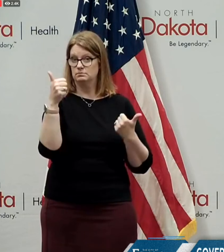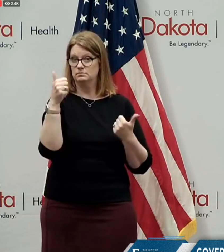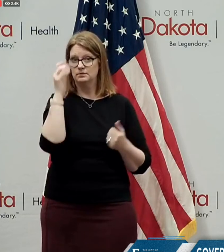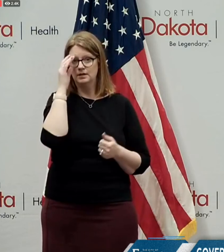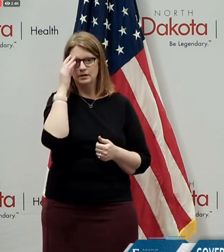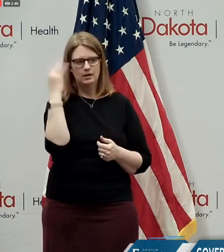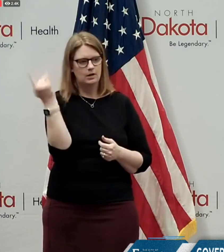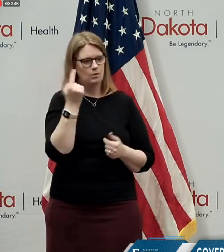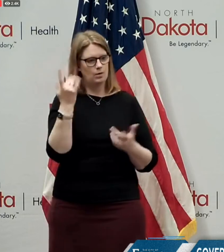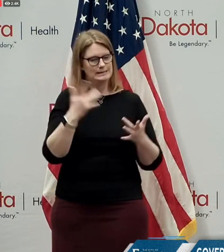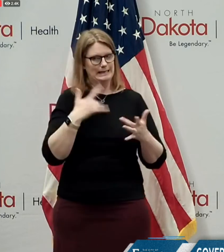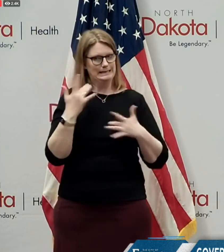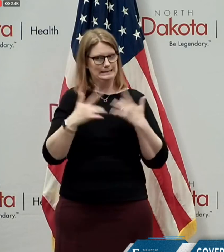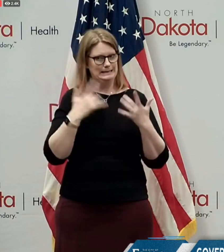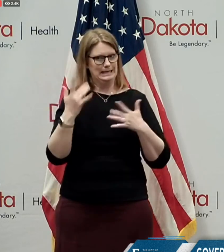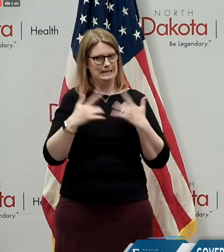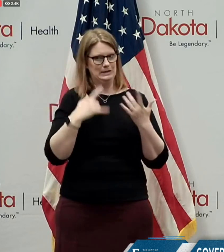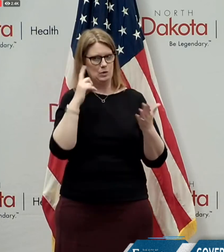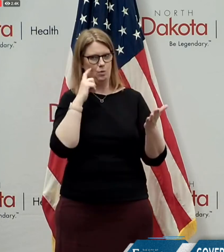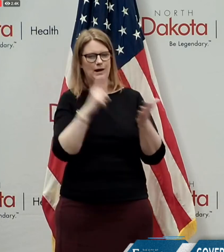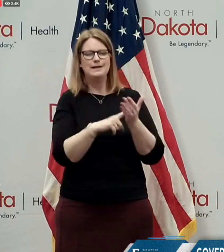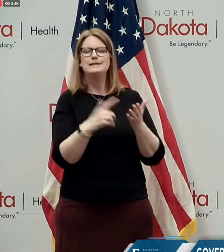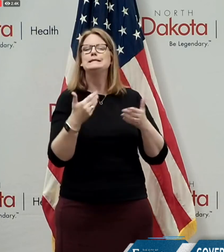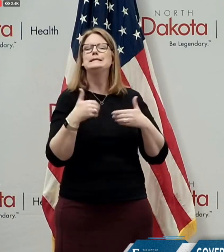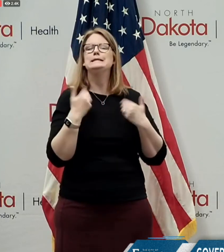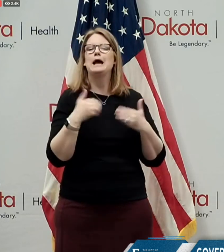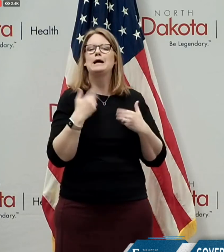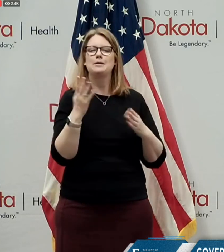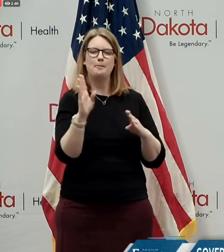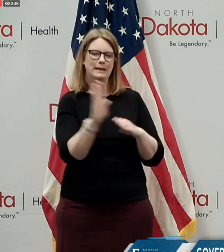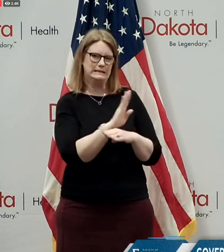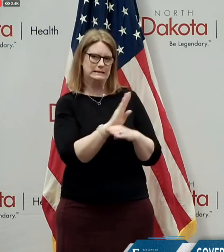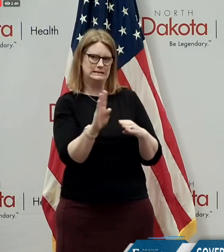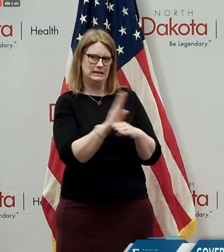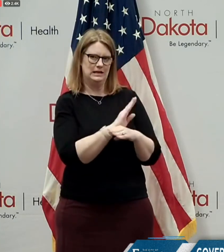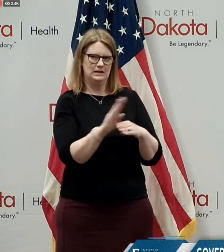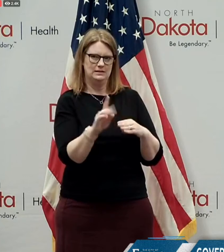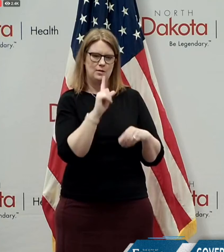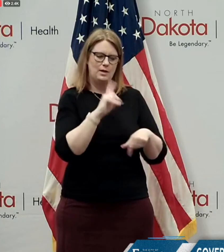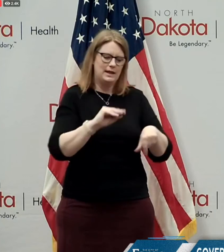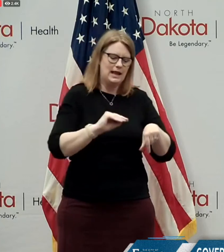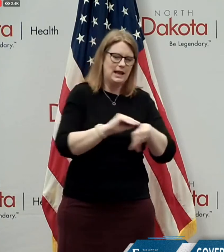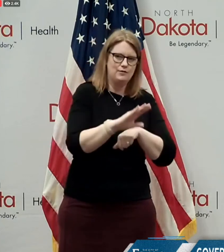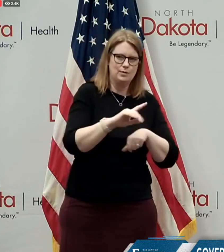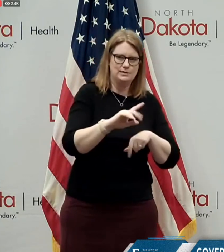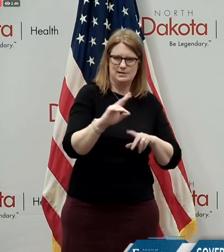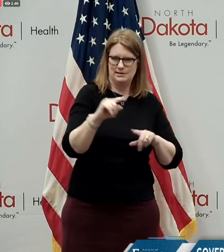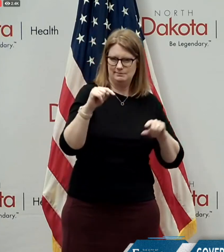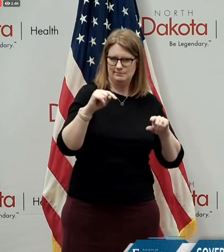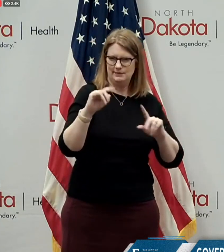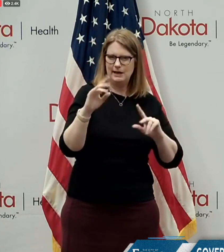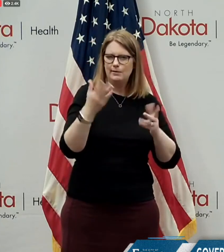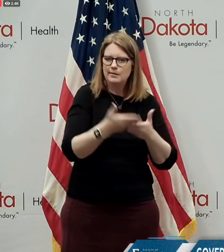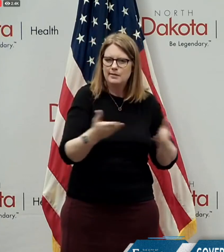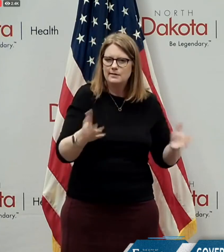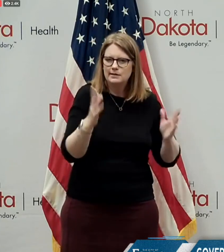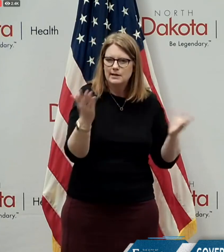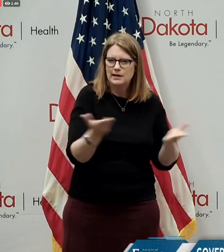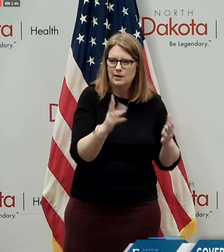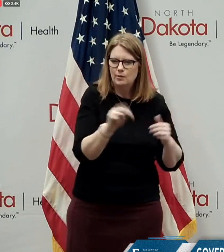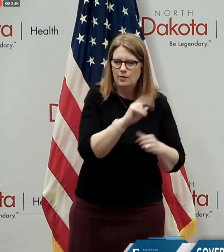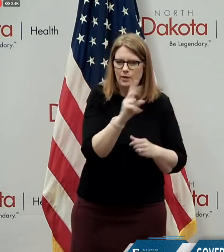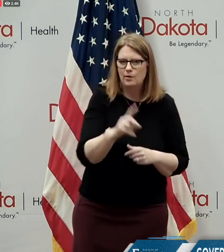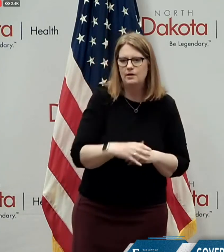always excited to recognize and promote young entrepreneurs that are making a difference in North Dakota today, and we want to share some recognition for